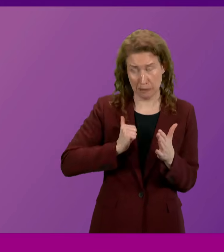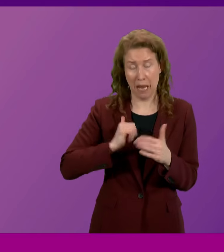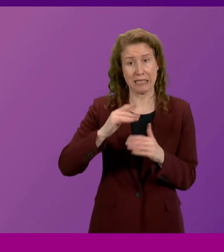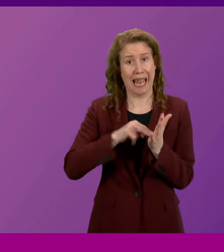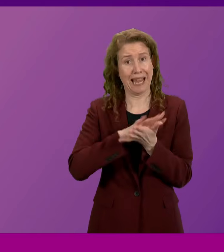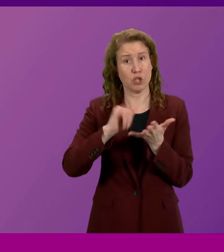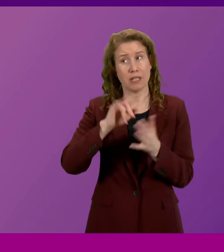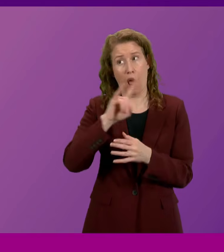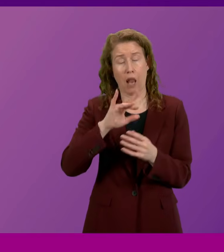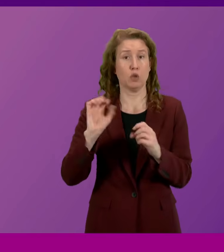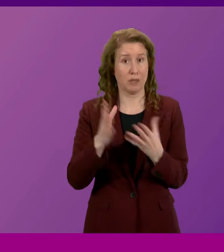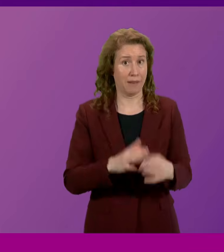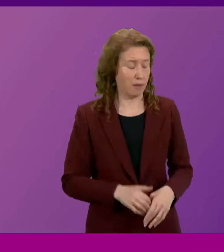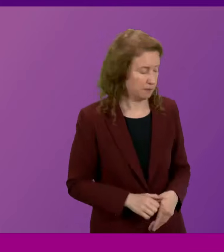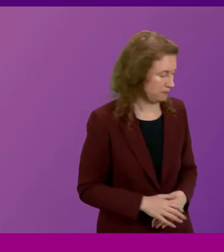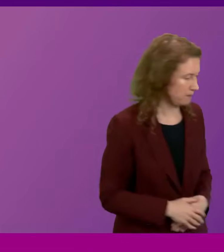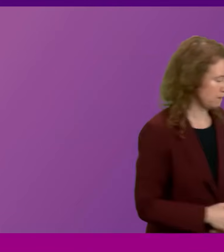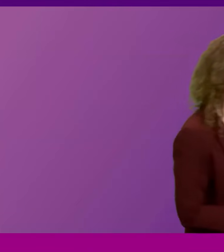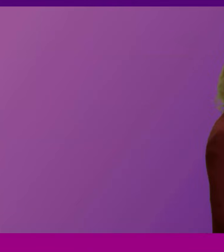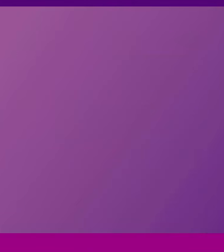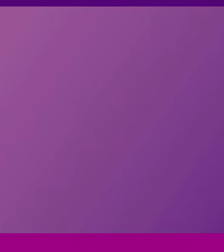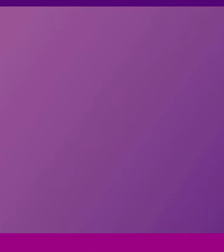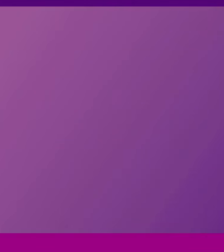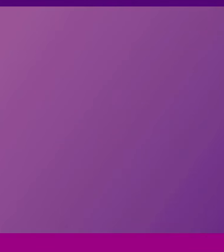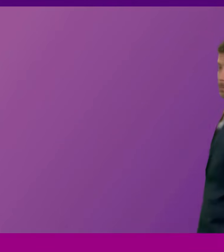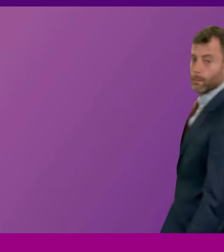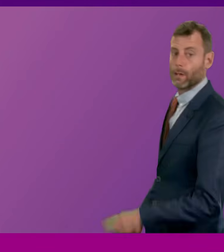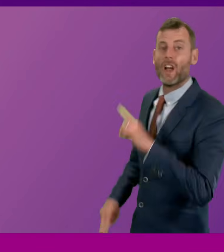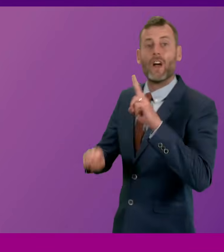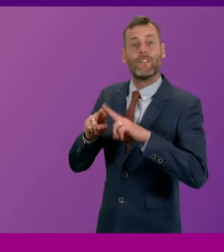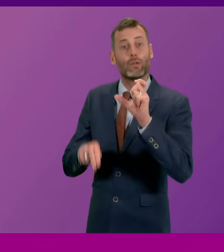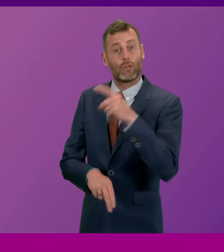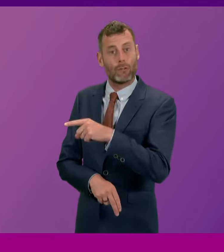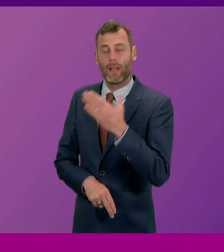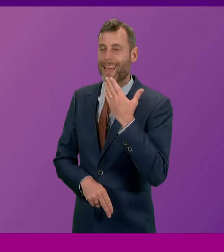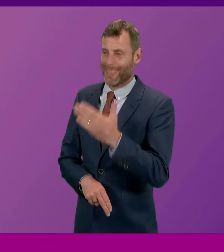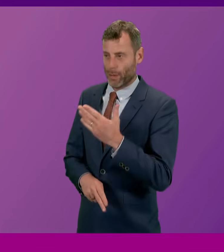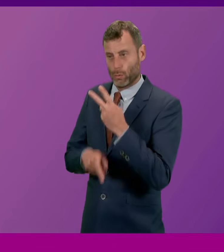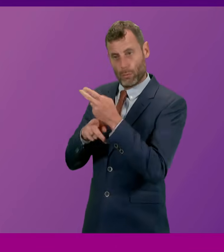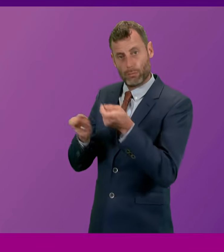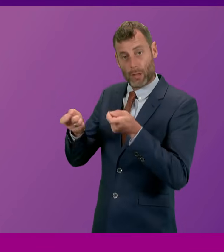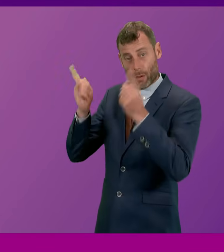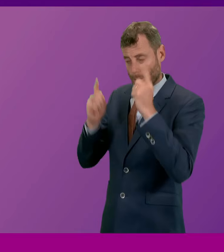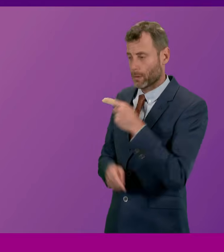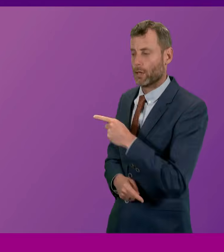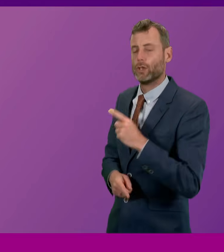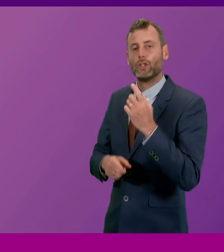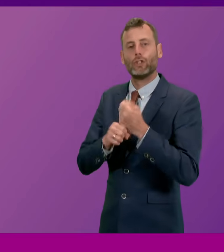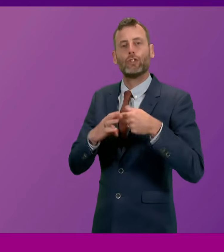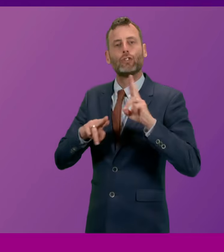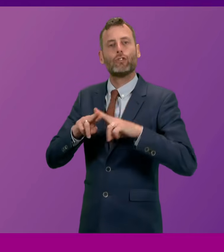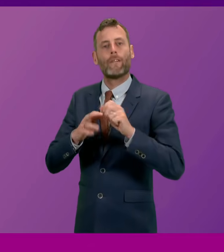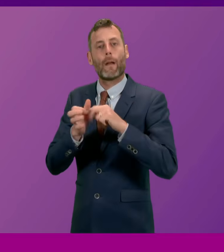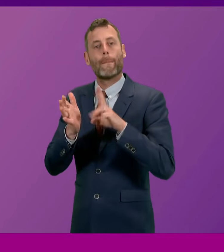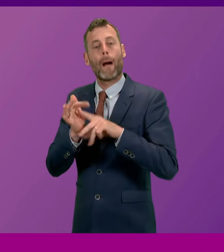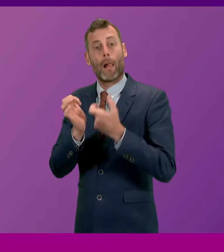implement. Faisal Chowdhury. Thank you, Presiding Officer. Last week, Professor Sir Jeff Palmer, Scotland's first black